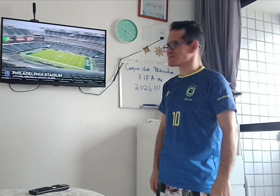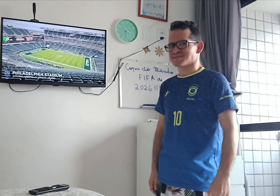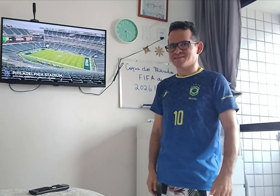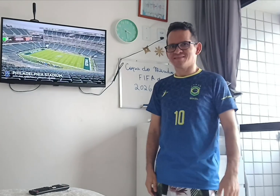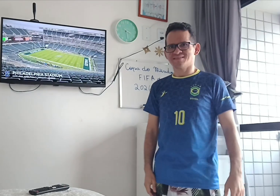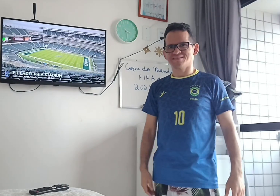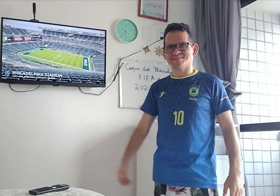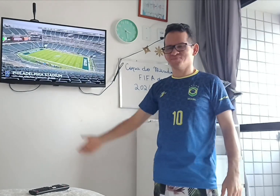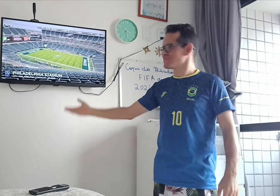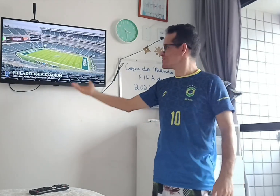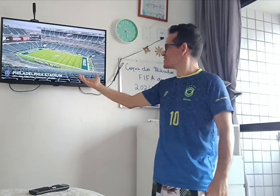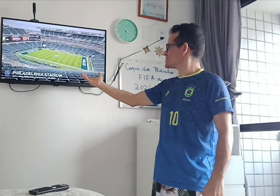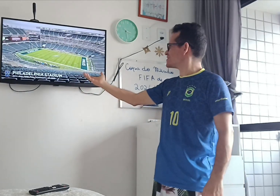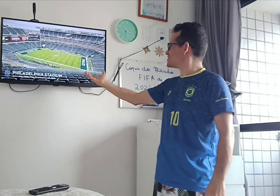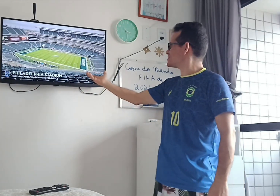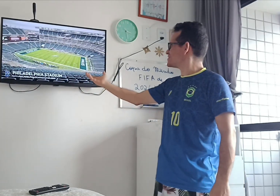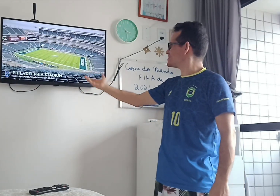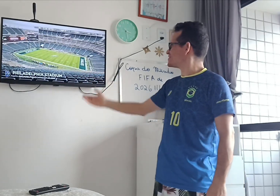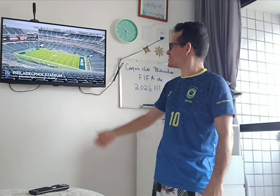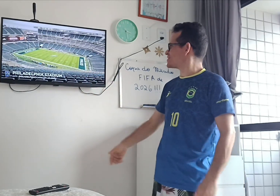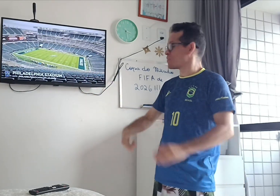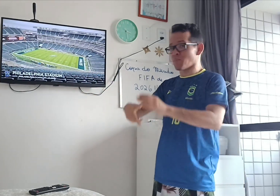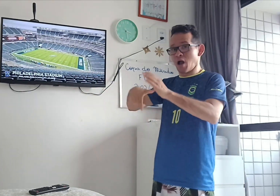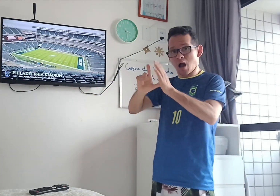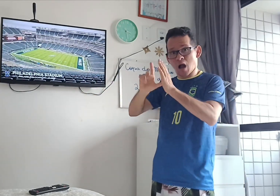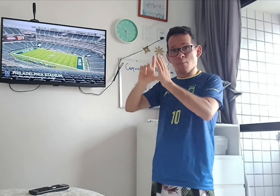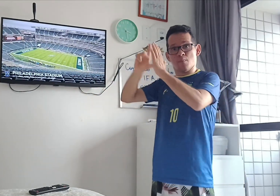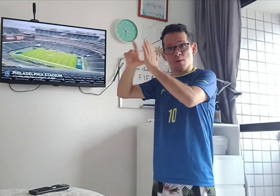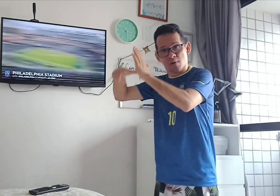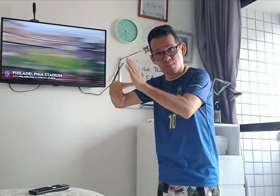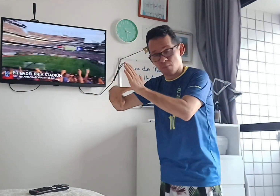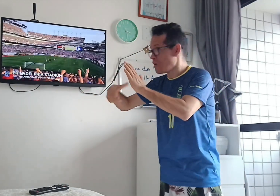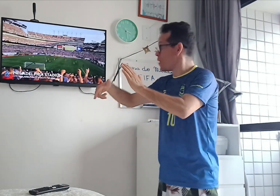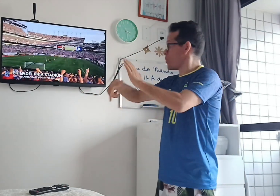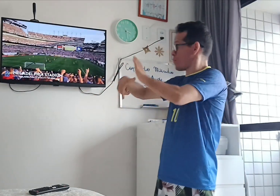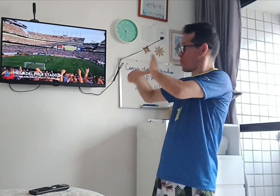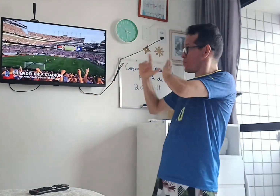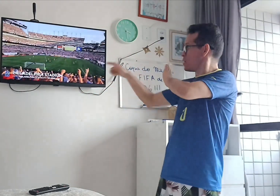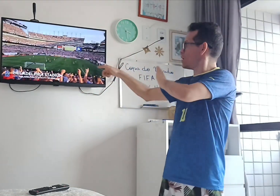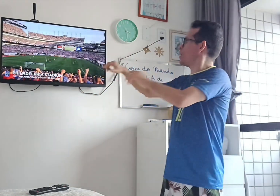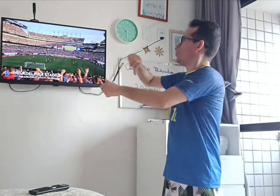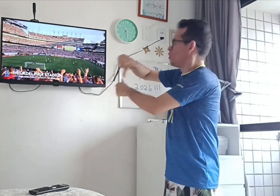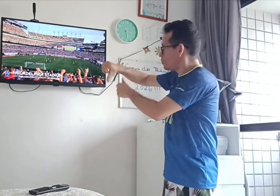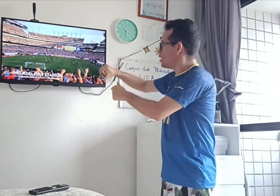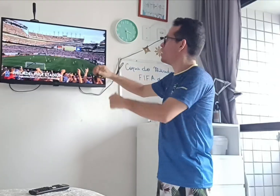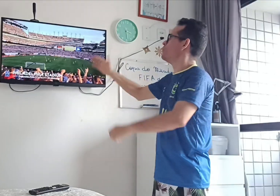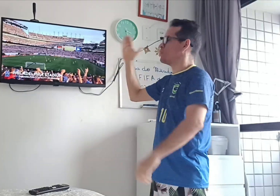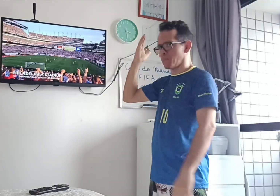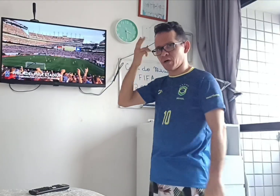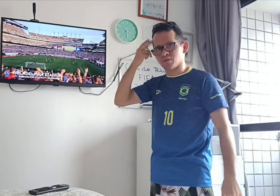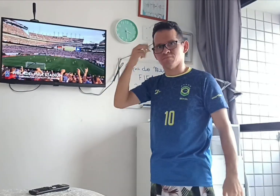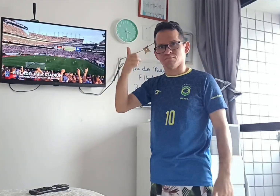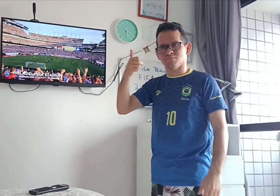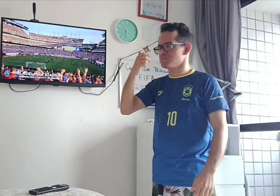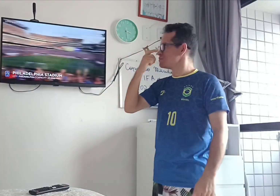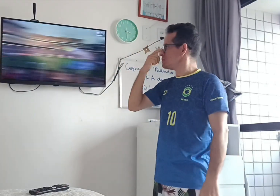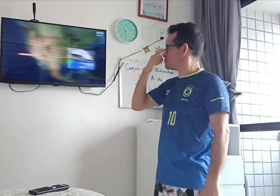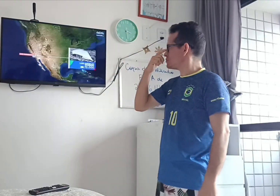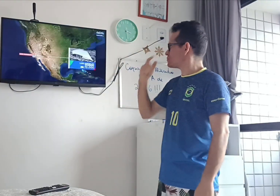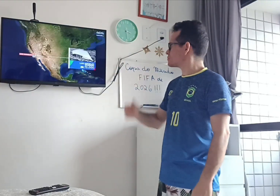of the big nights here should feature Brazil, and a team like Curaçao also get its chance on this stage in the group phase. Los